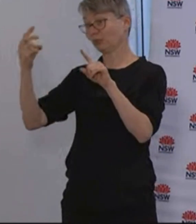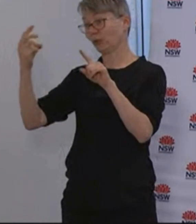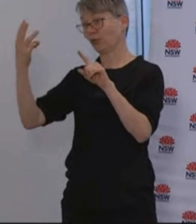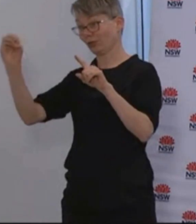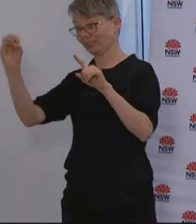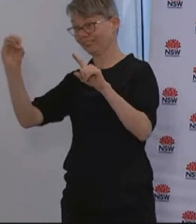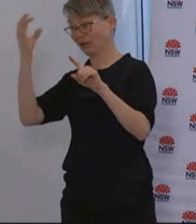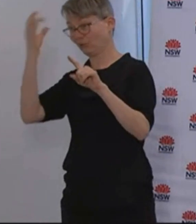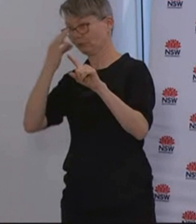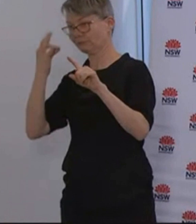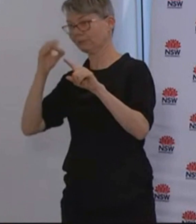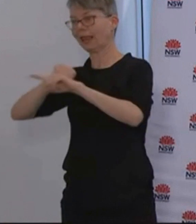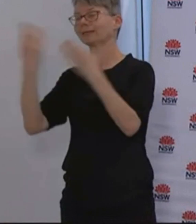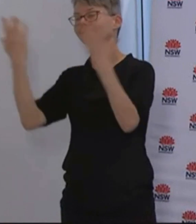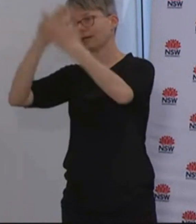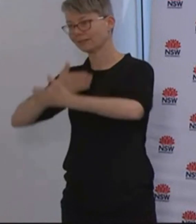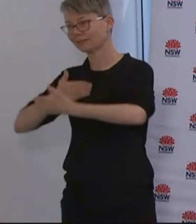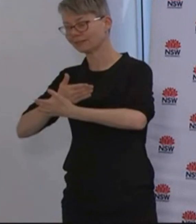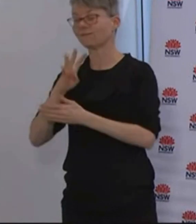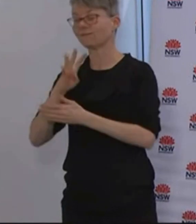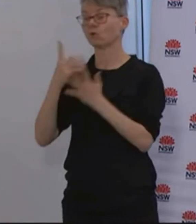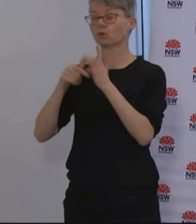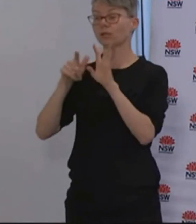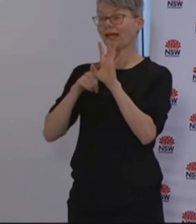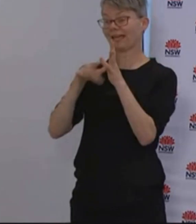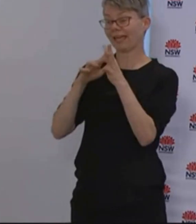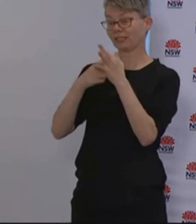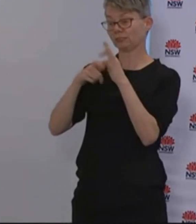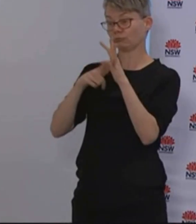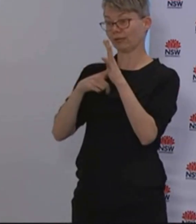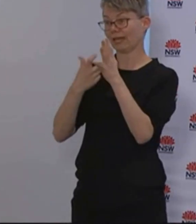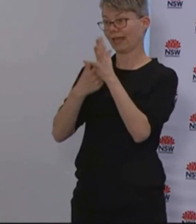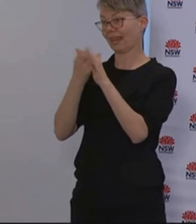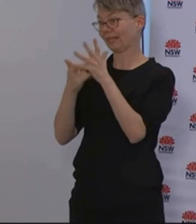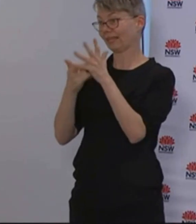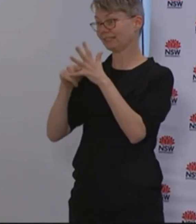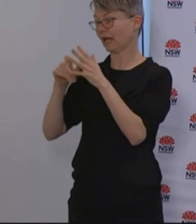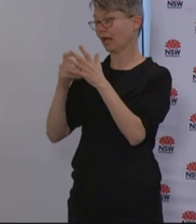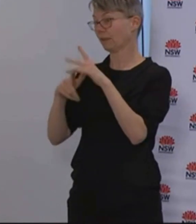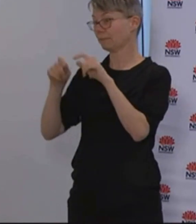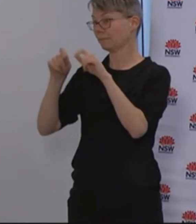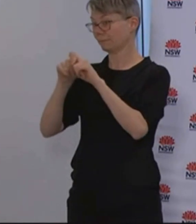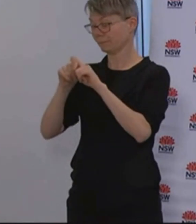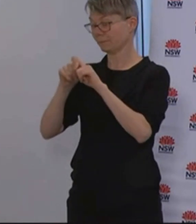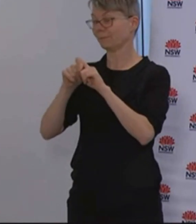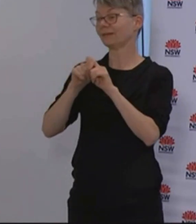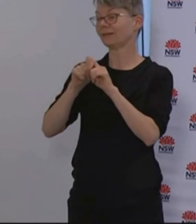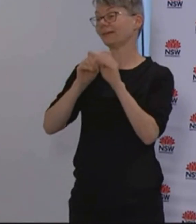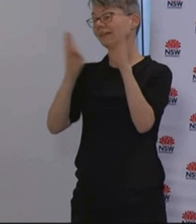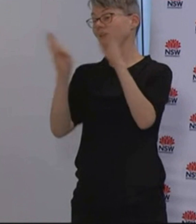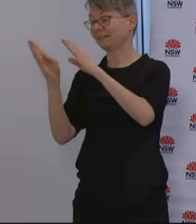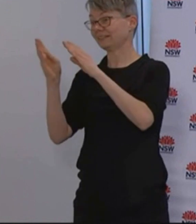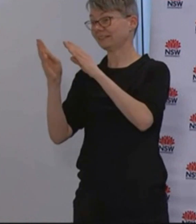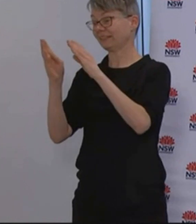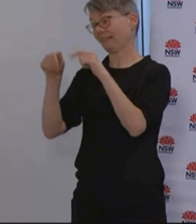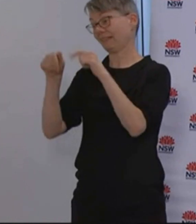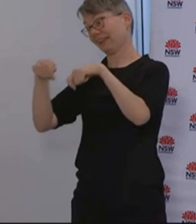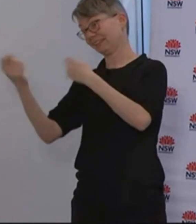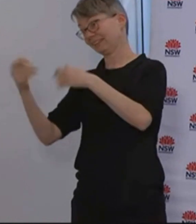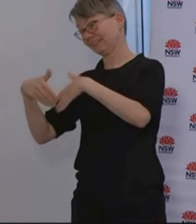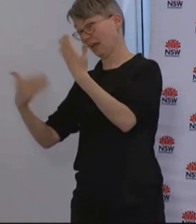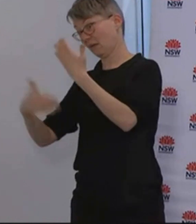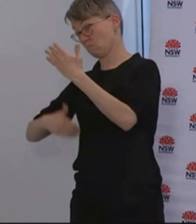of July, Canterbury Leagues Club between 2300 hours and 0100 hours the following